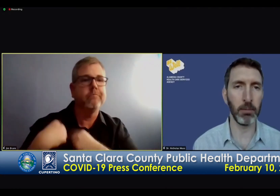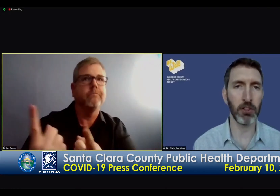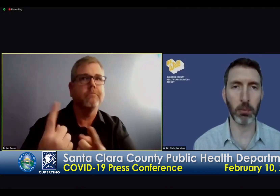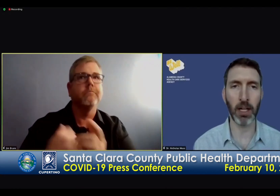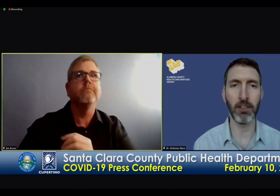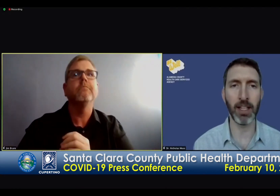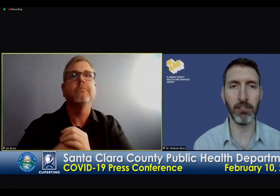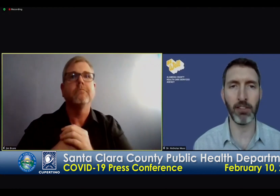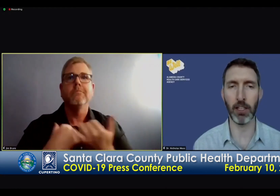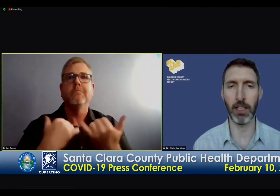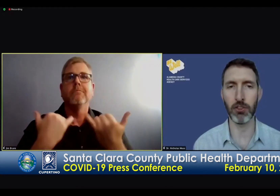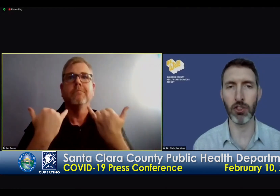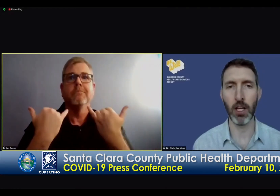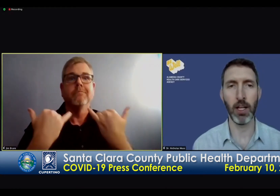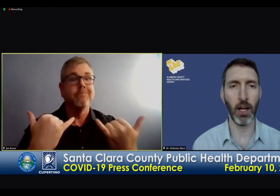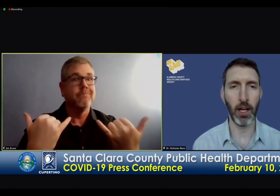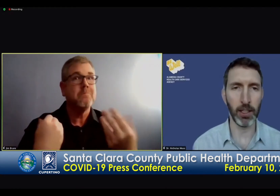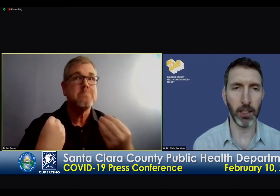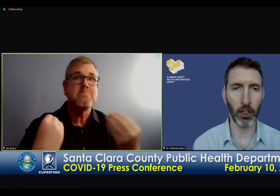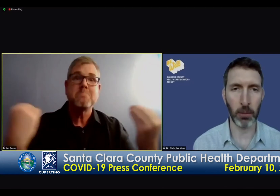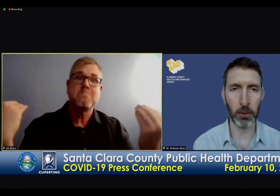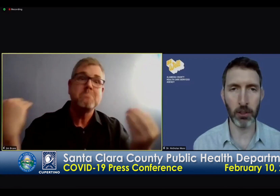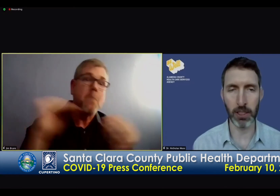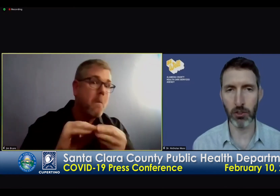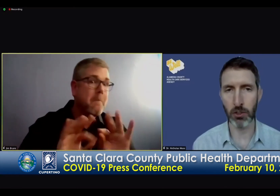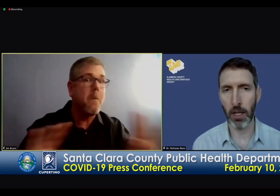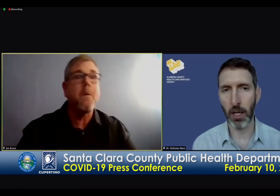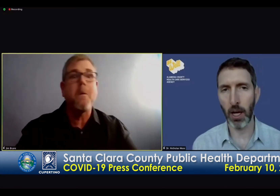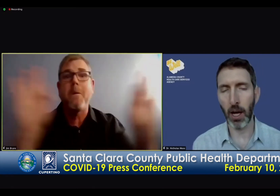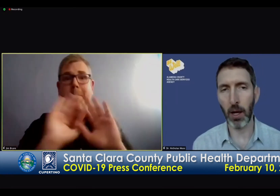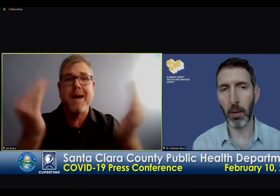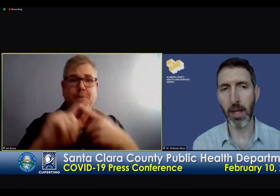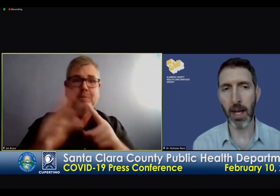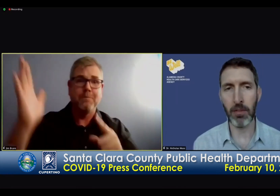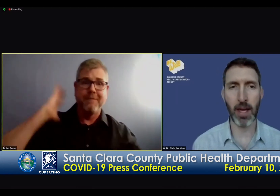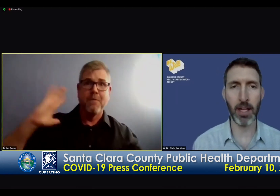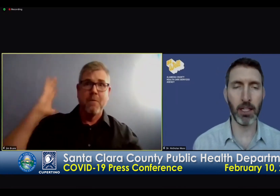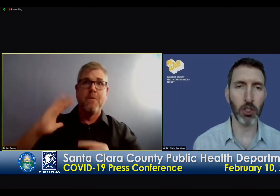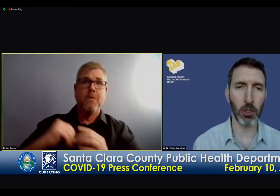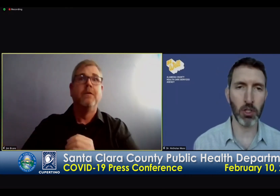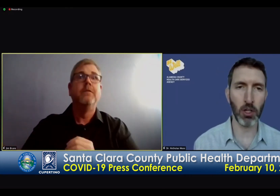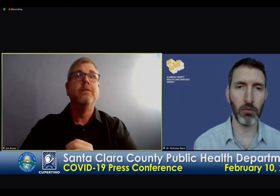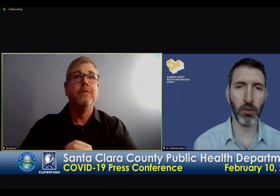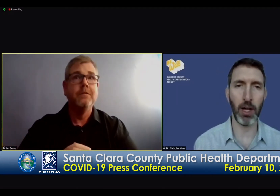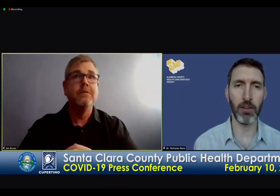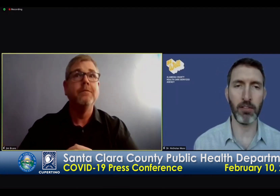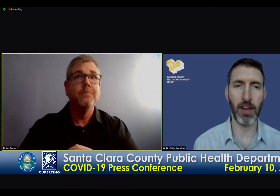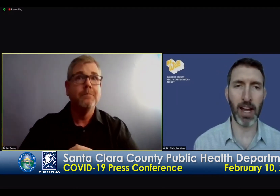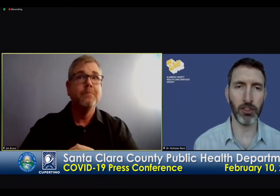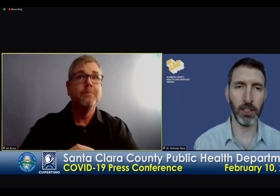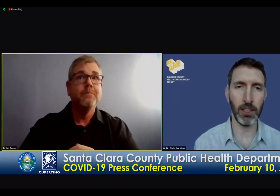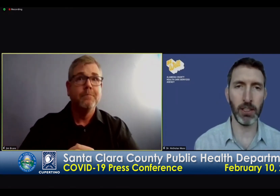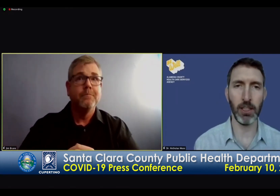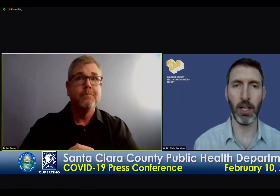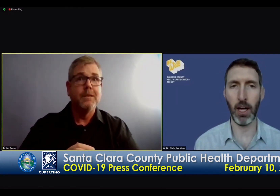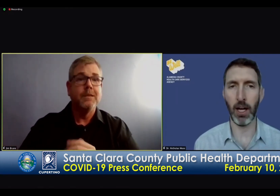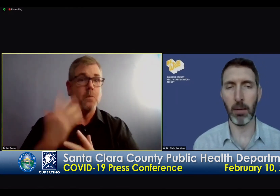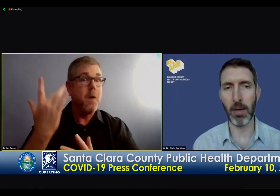limit the spread of any variants in our communities. And then in terms of the